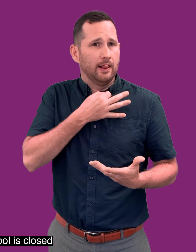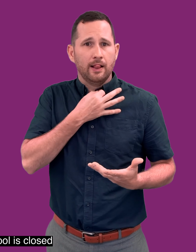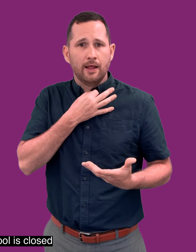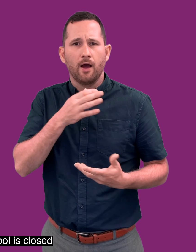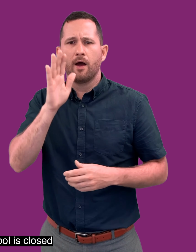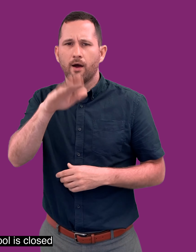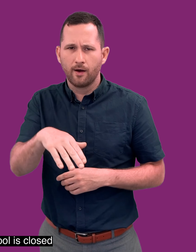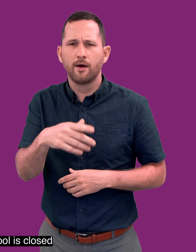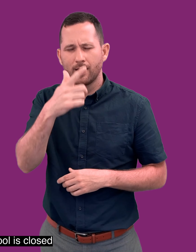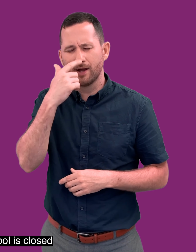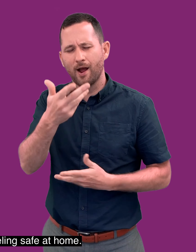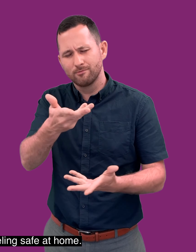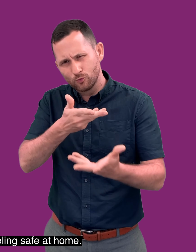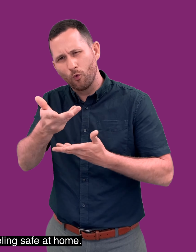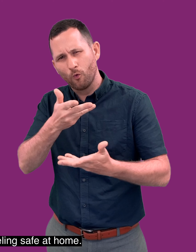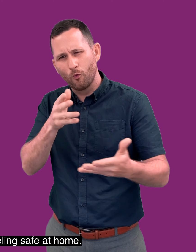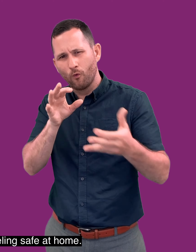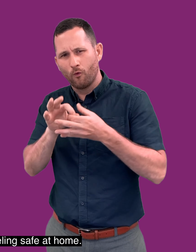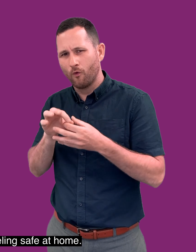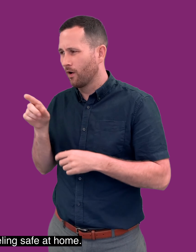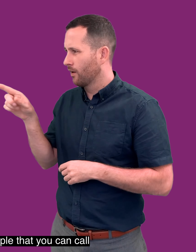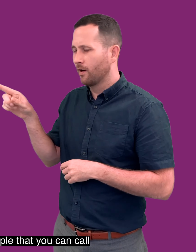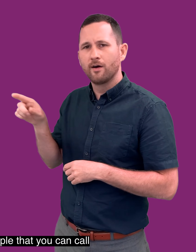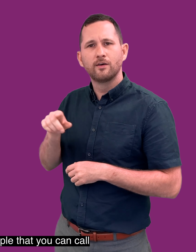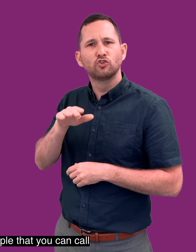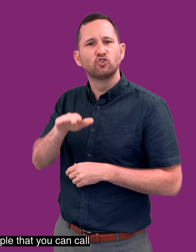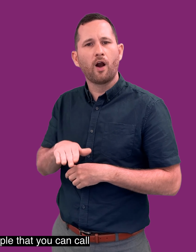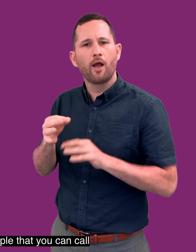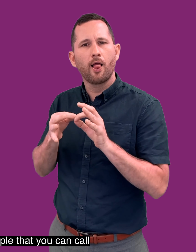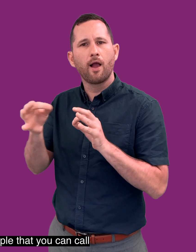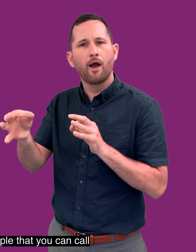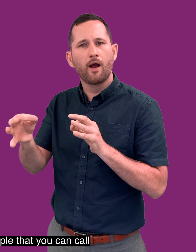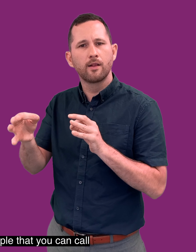closed and you're not feeling safe at home, here are some people that you can call.